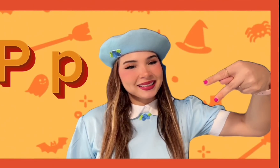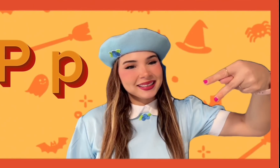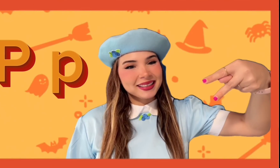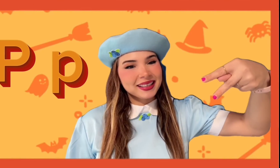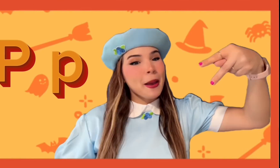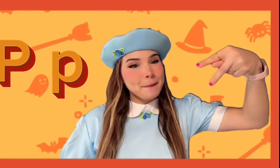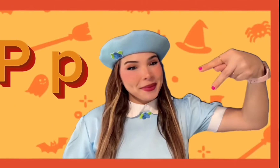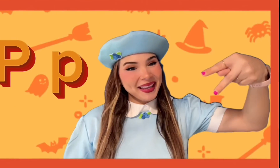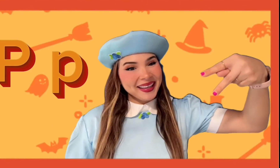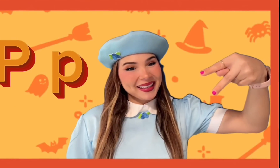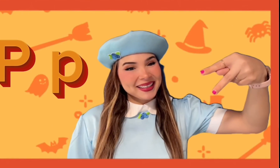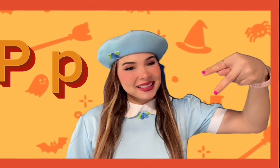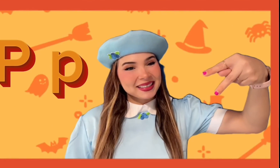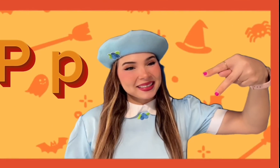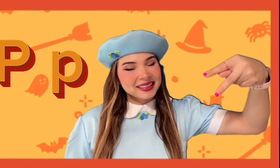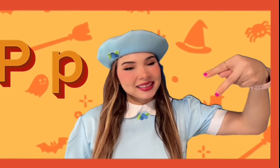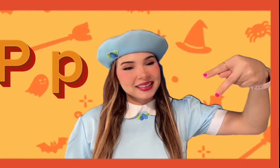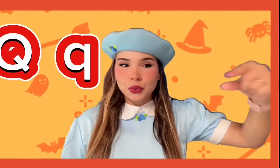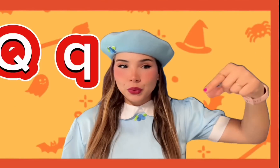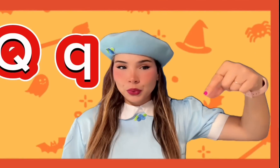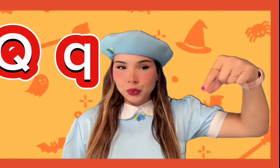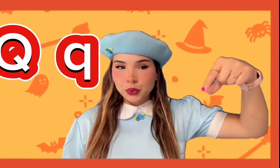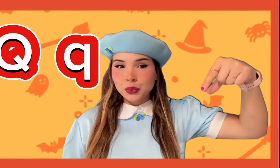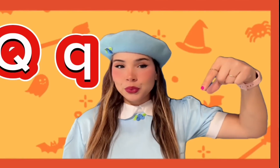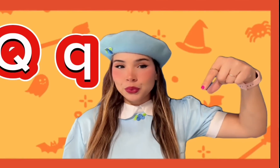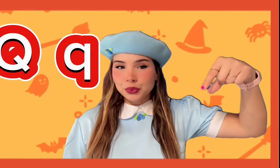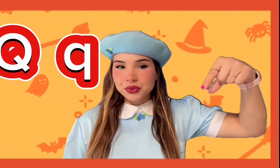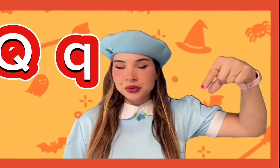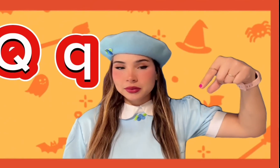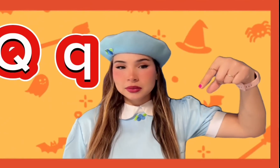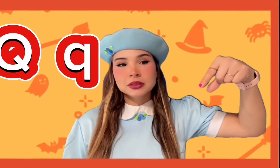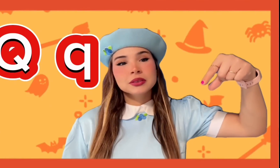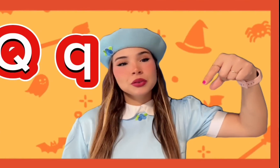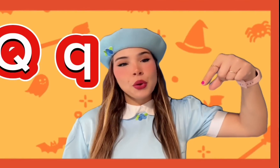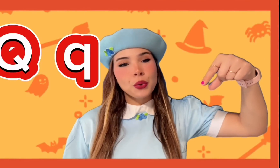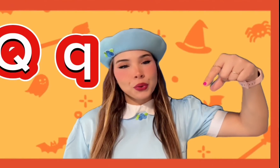P. Q, Ooh.